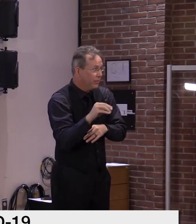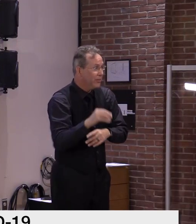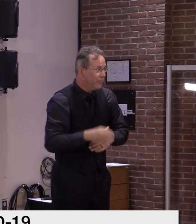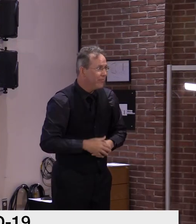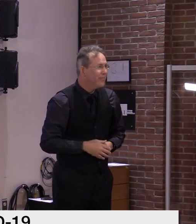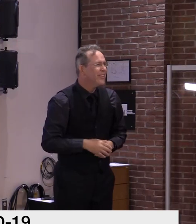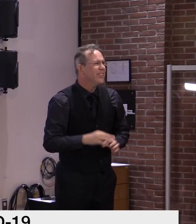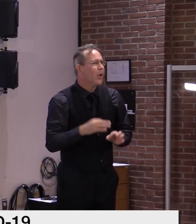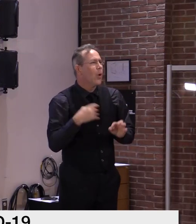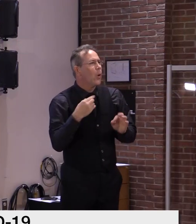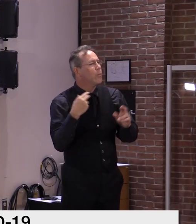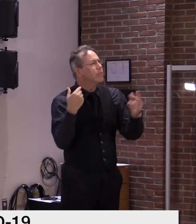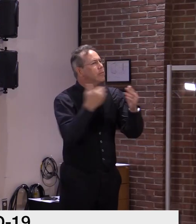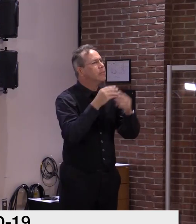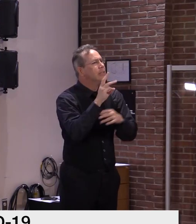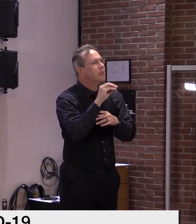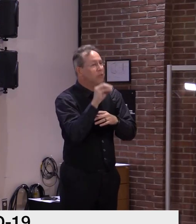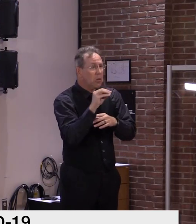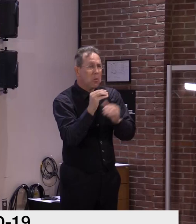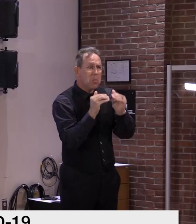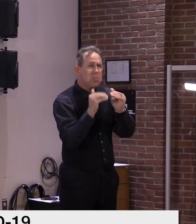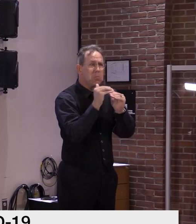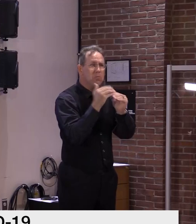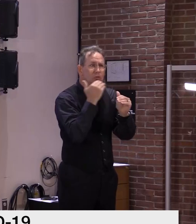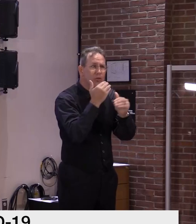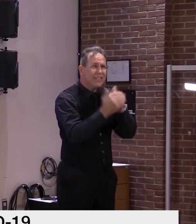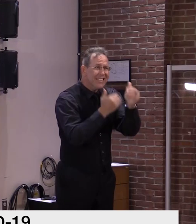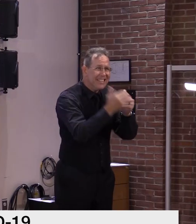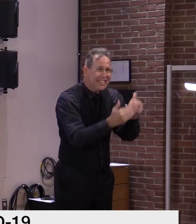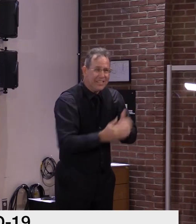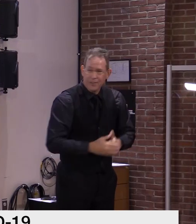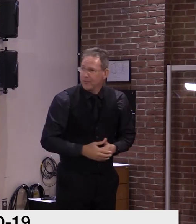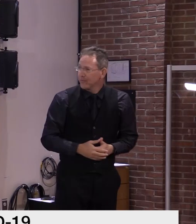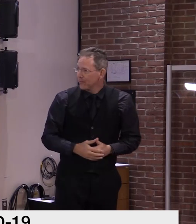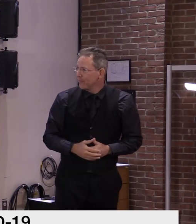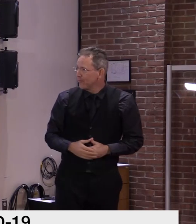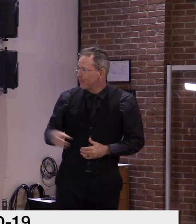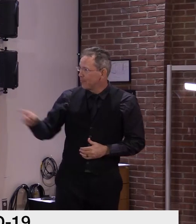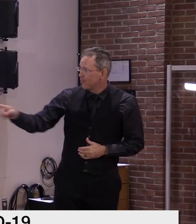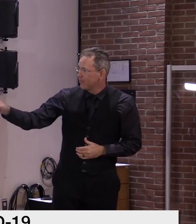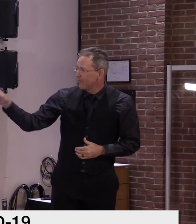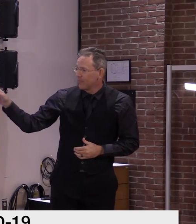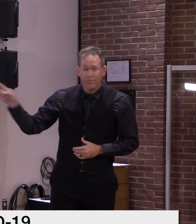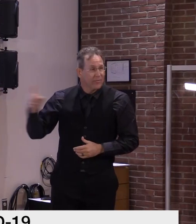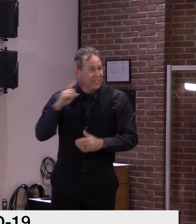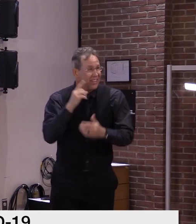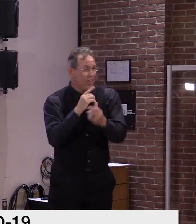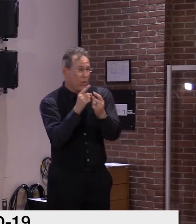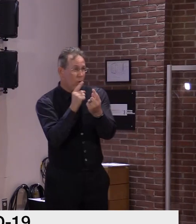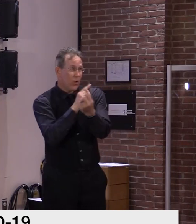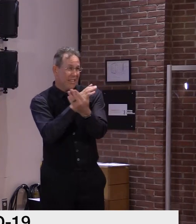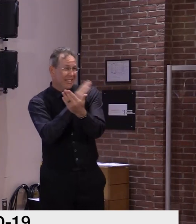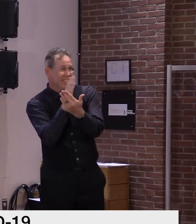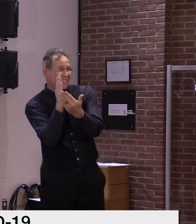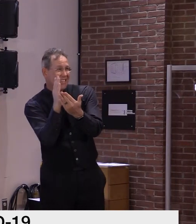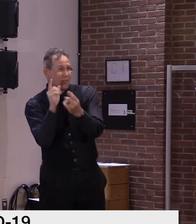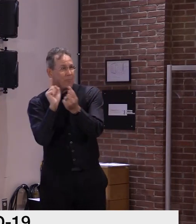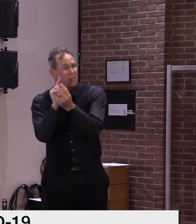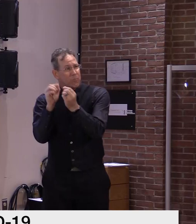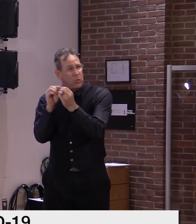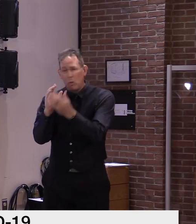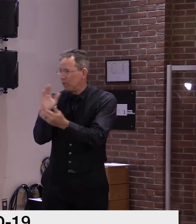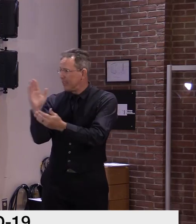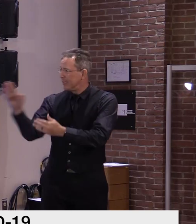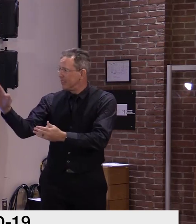another sign that we're making steady progress on vaccination, that we're even ahead of where we anticipated being, which was a rather ambitious